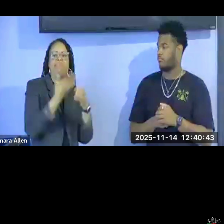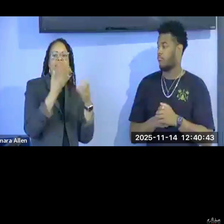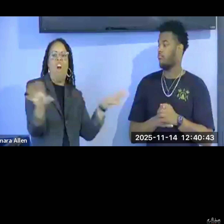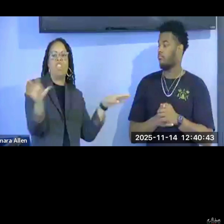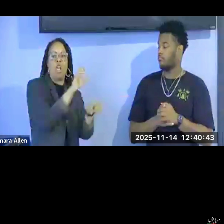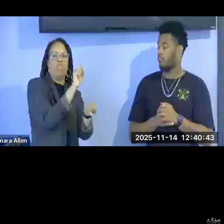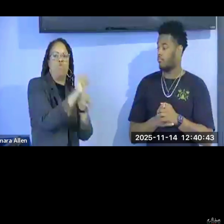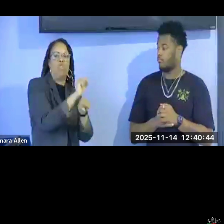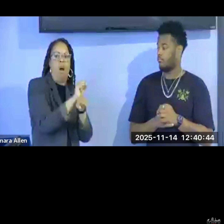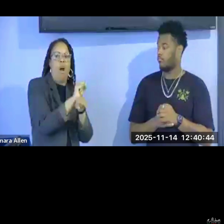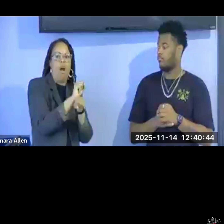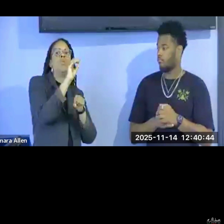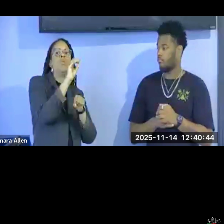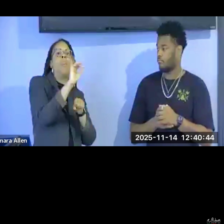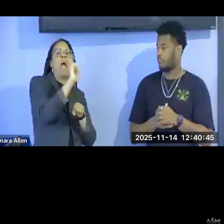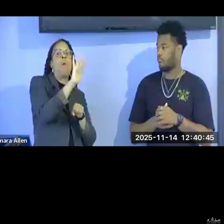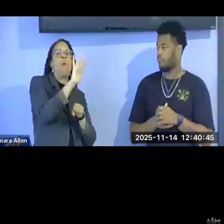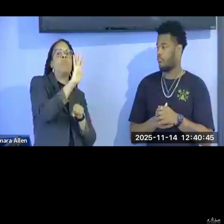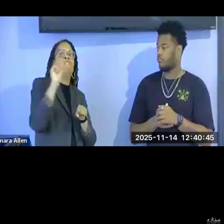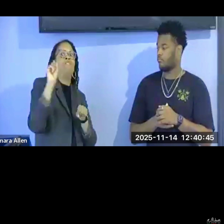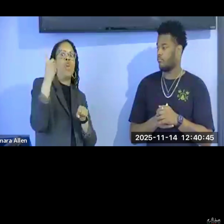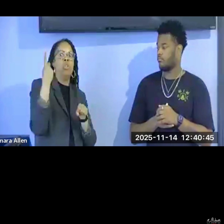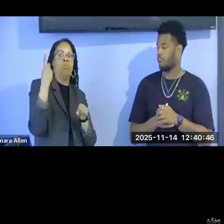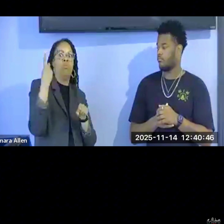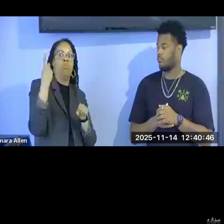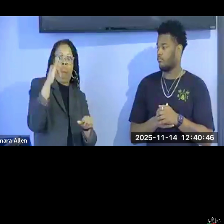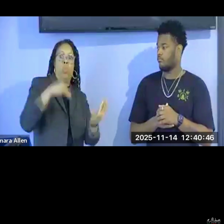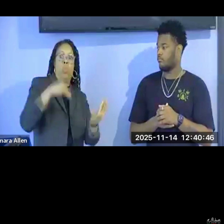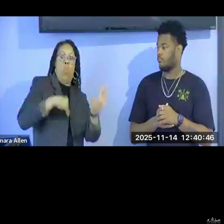desegregated, all of those teachers lost their jobs.